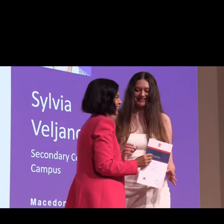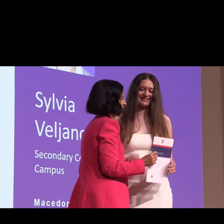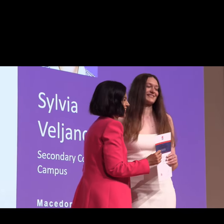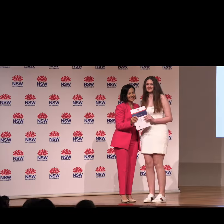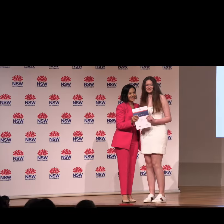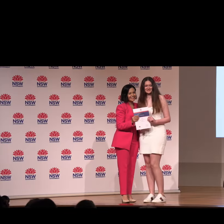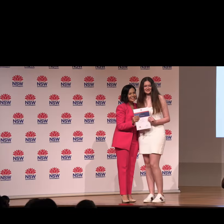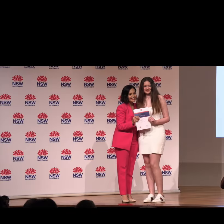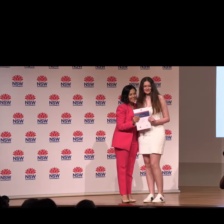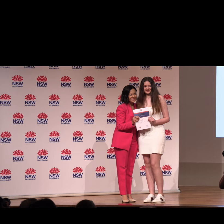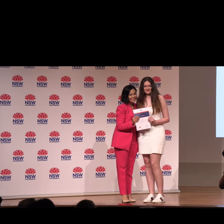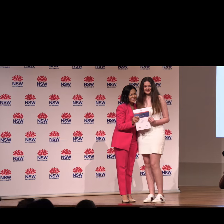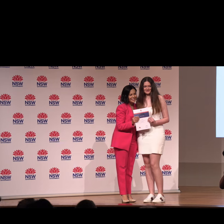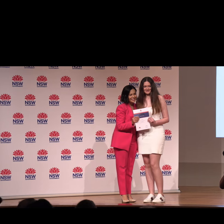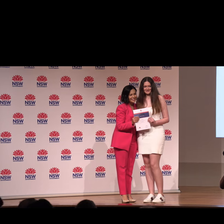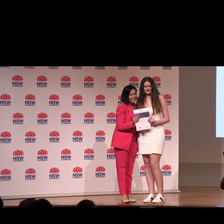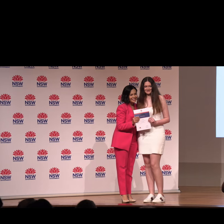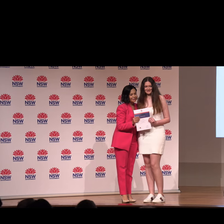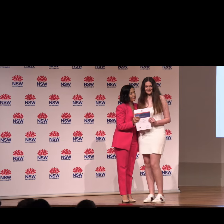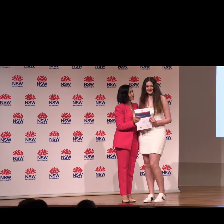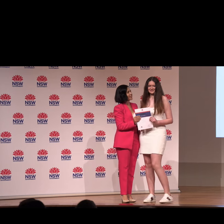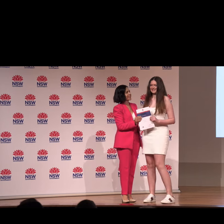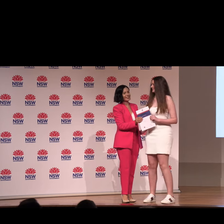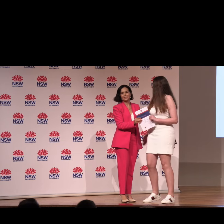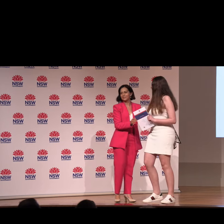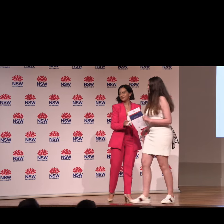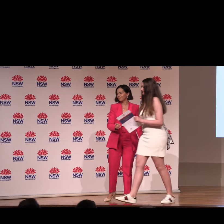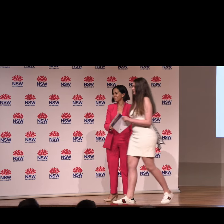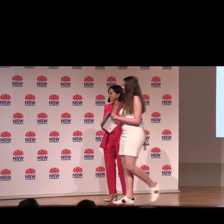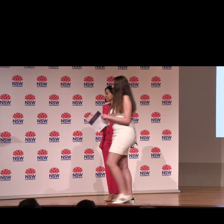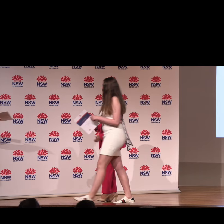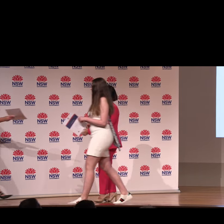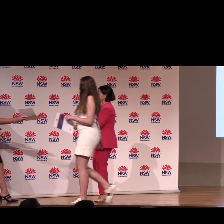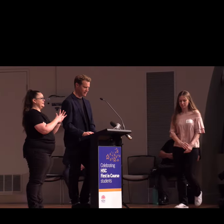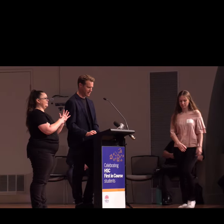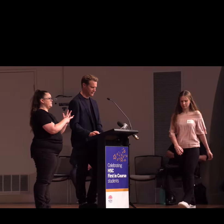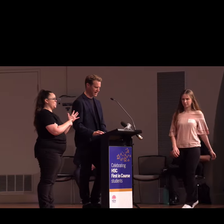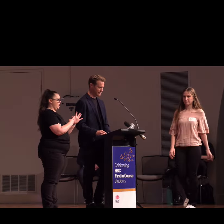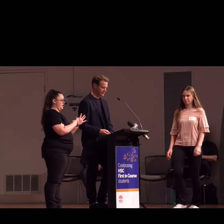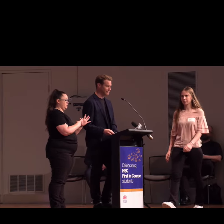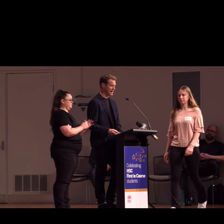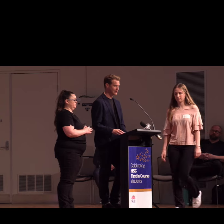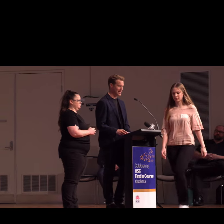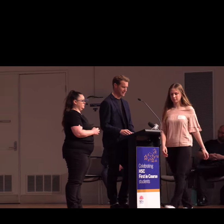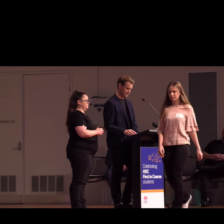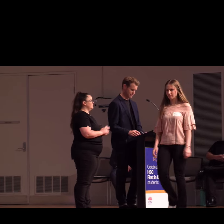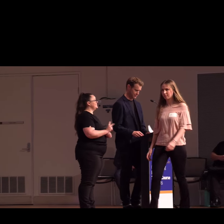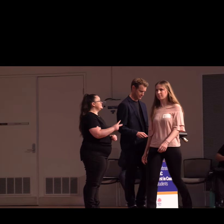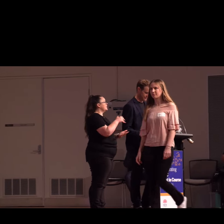Also in Macedonian continuous, equal first, Ivona Ratevsky, Secondary College of Languages,